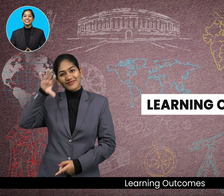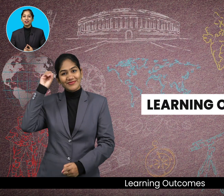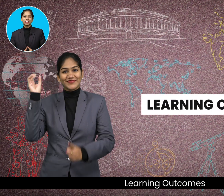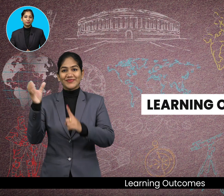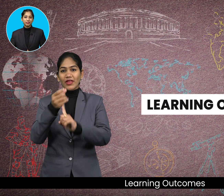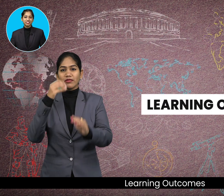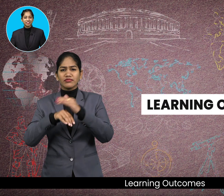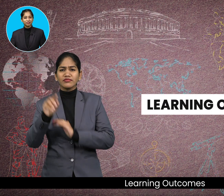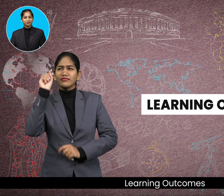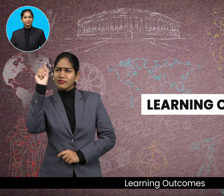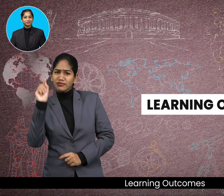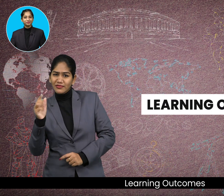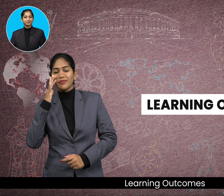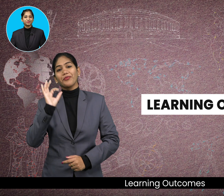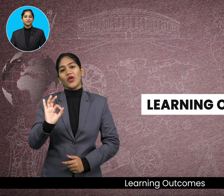Learning outcomes.